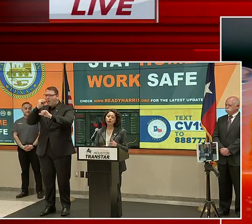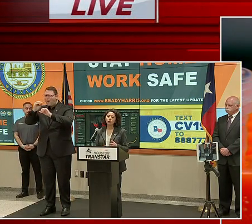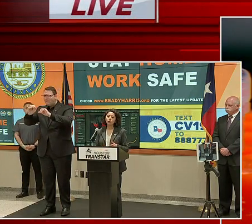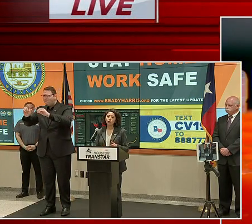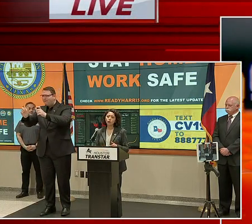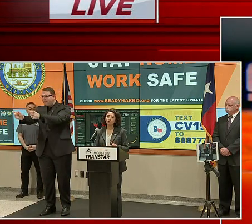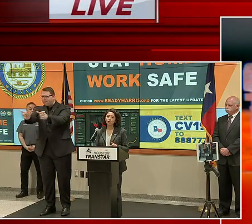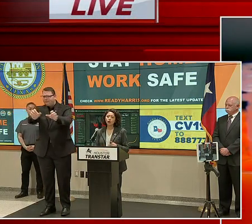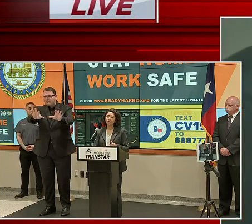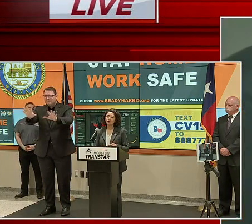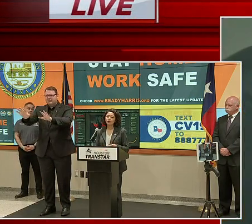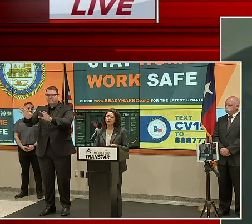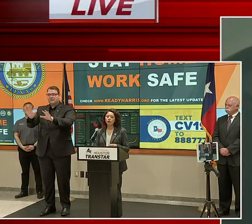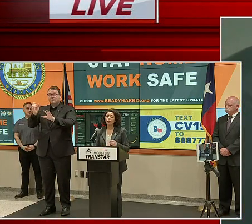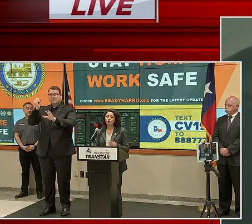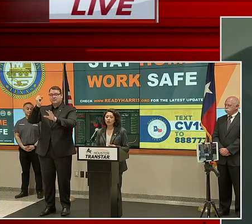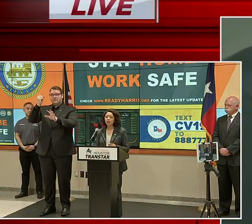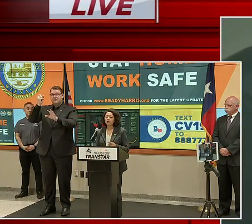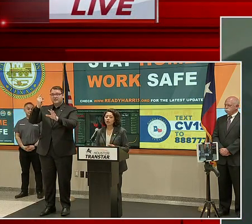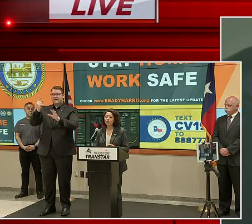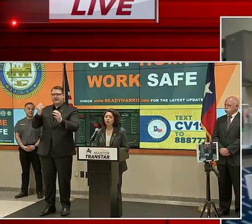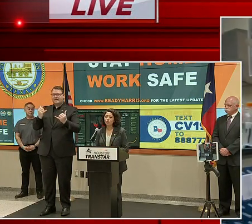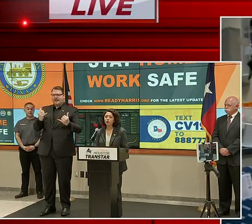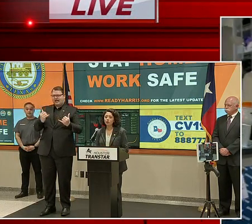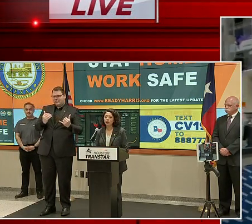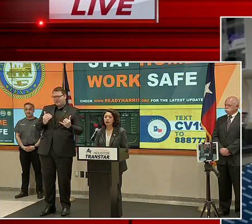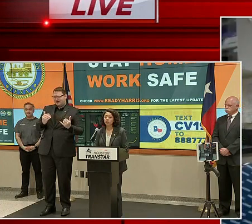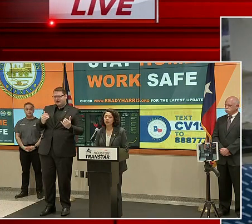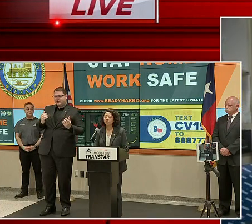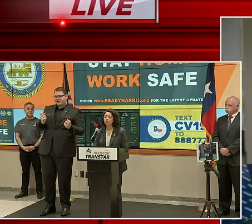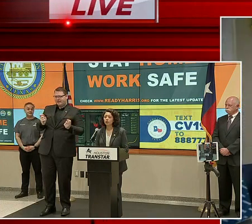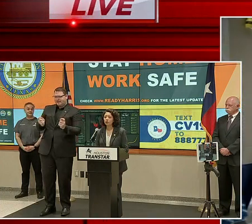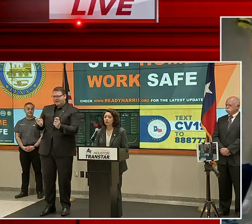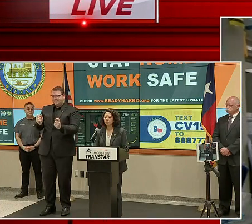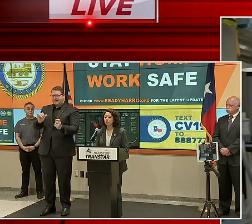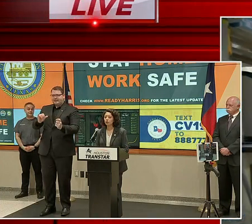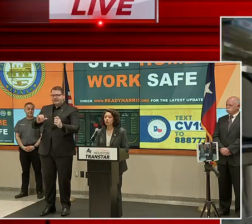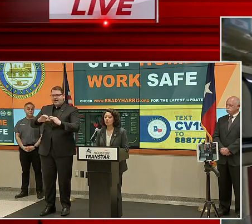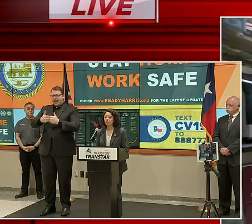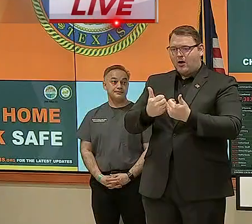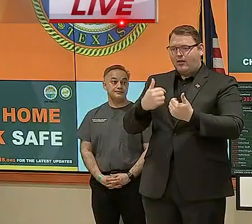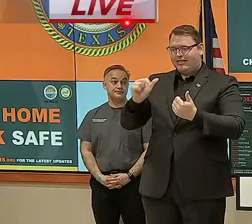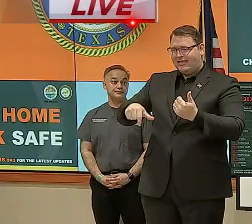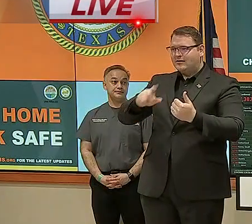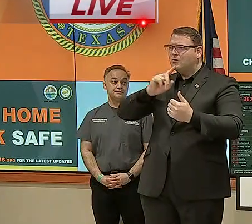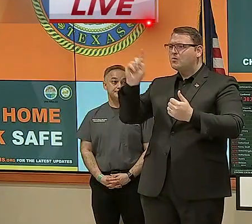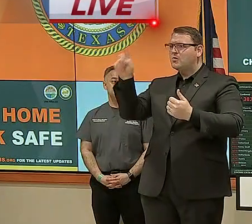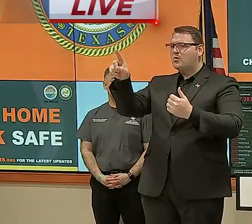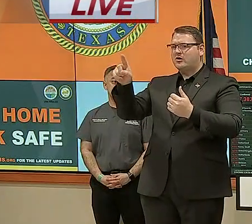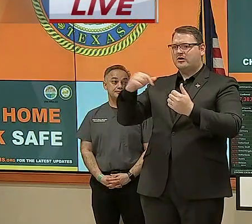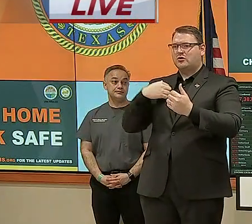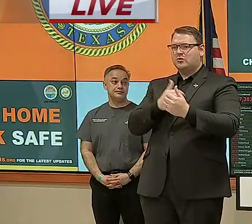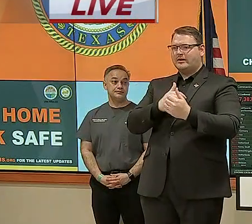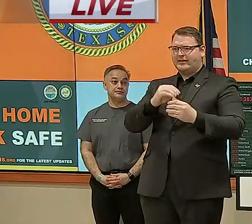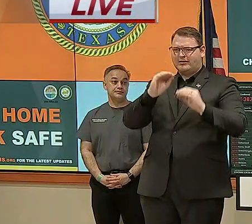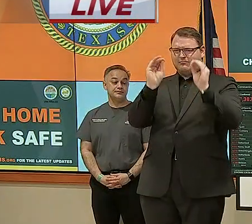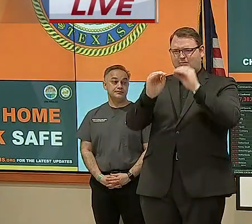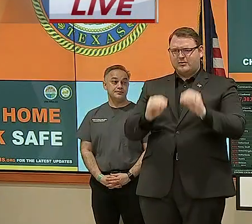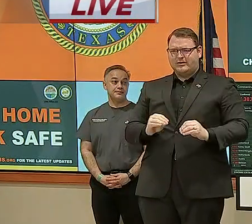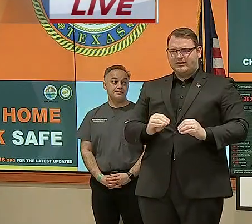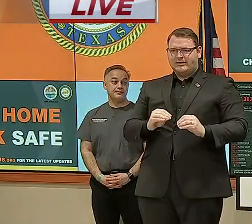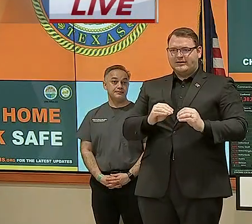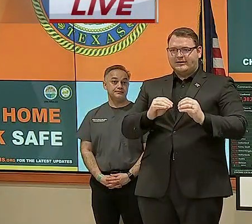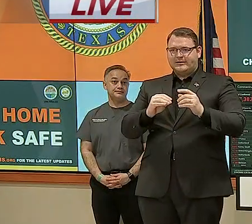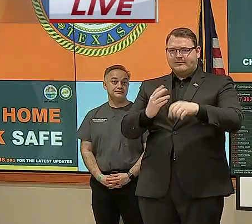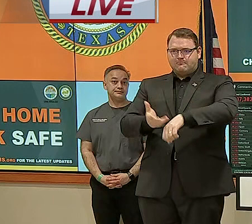make this order as effective and smart as possible. And that's what we've been working on over the weekend